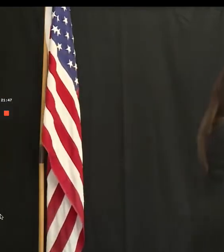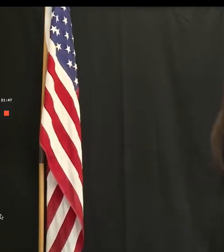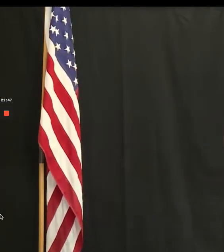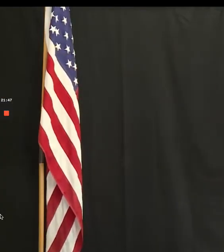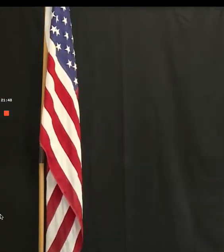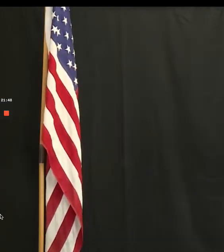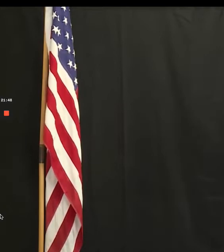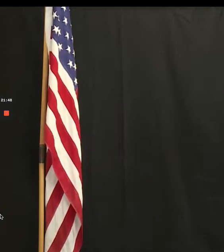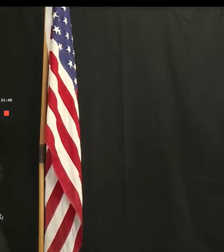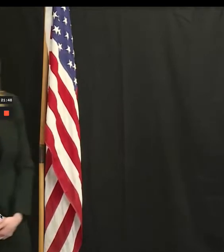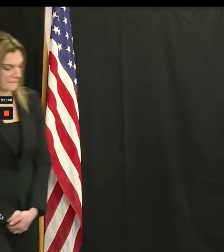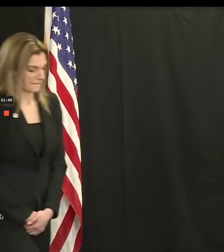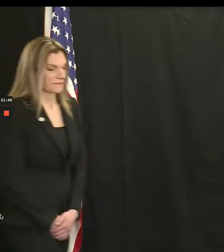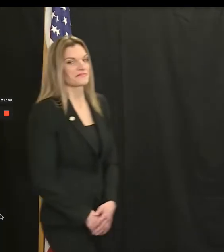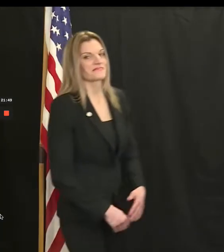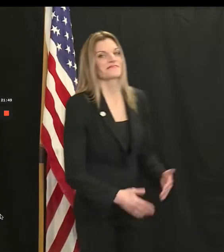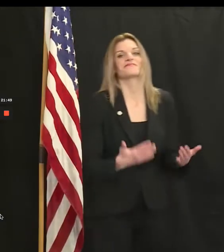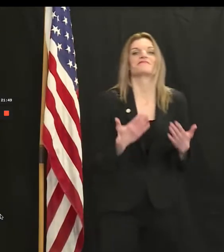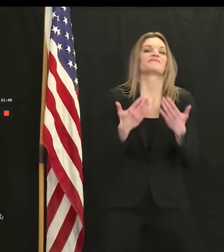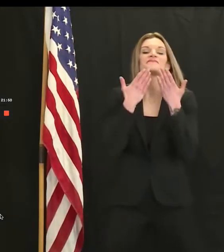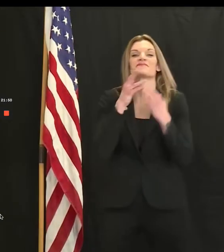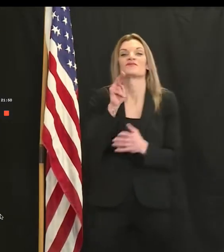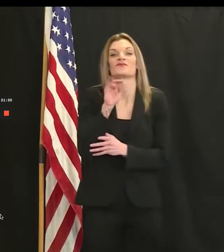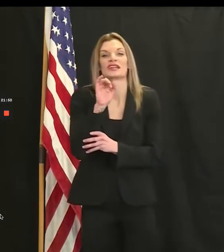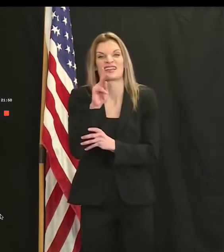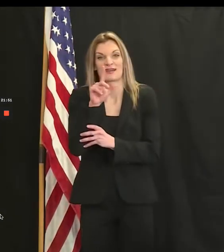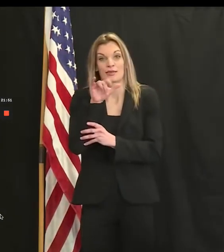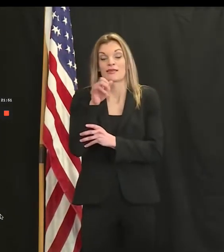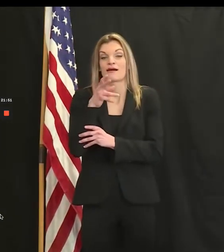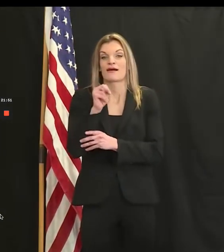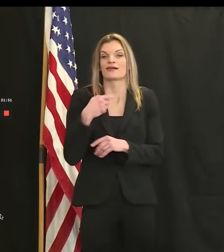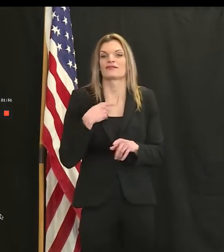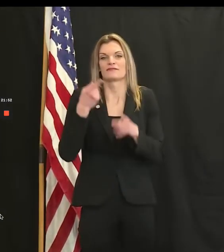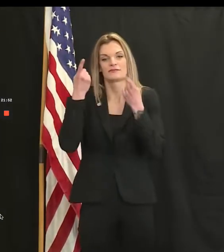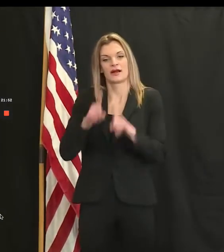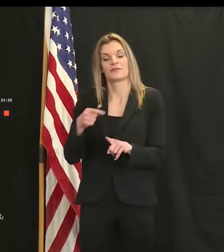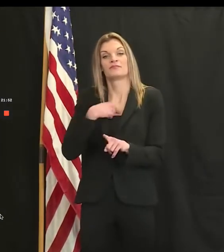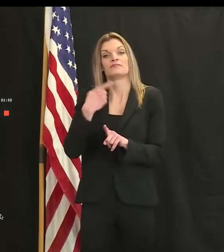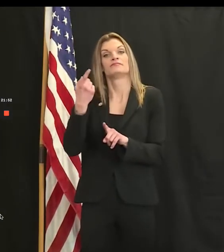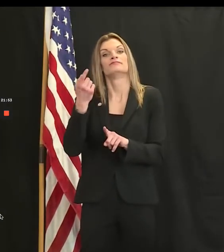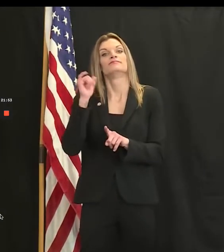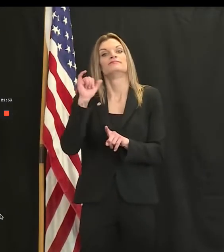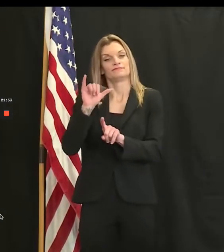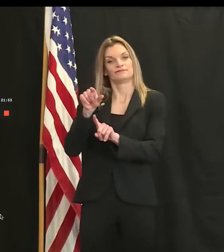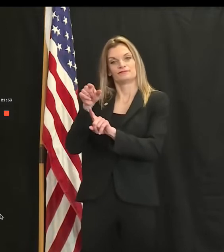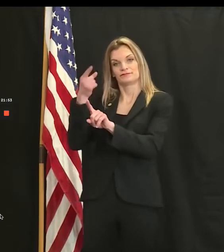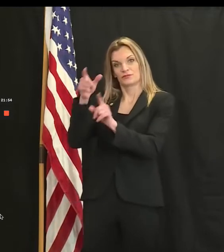of Nick Lyon and the governor as well have suggested this may have a chilling effect on